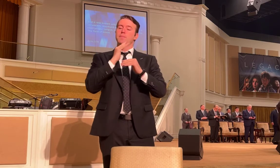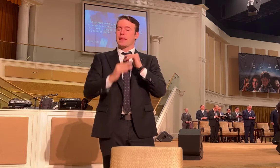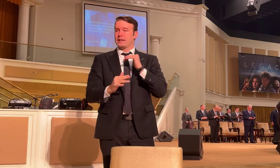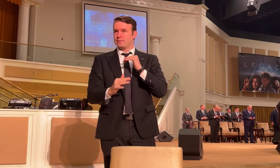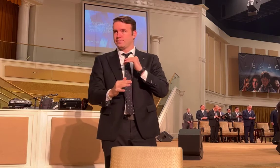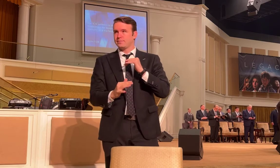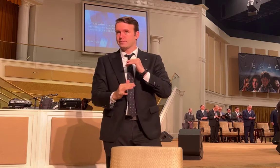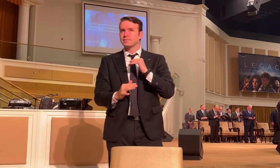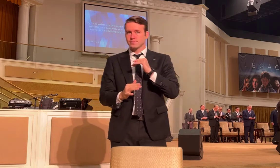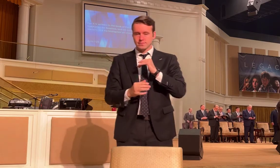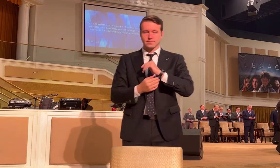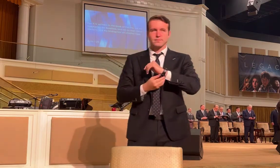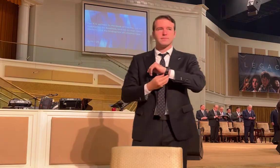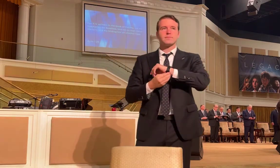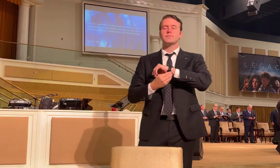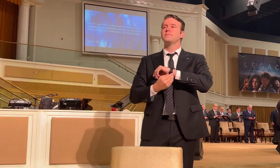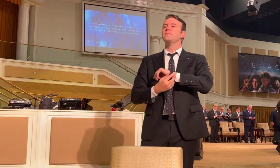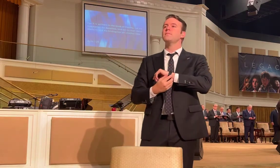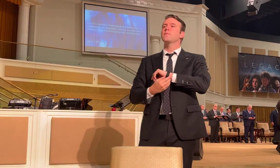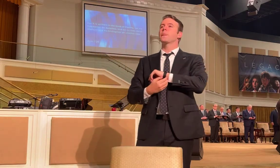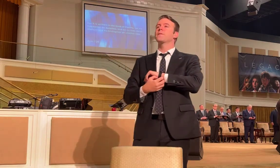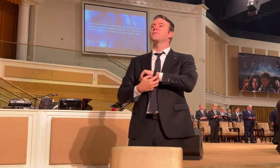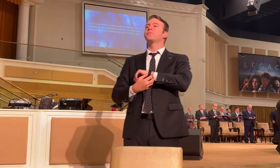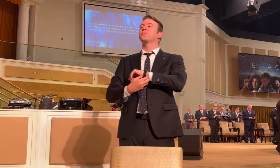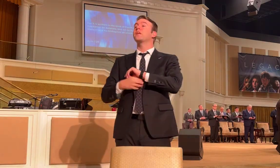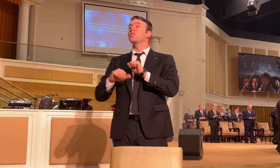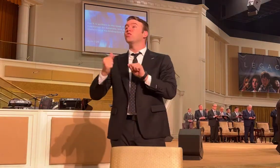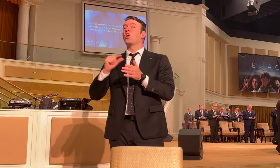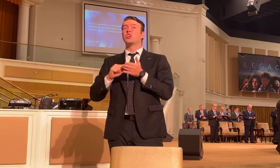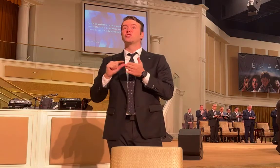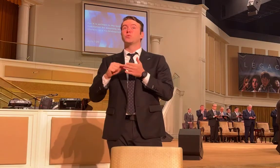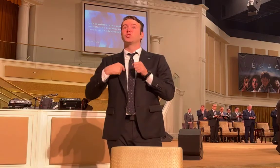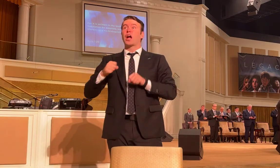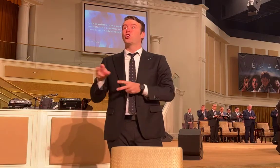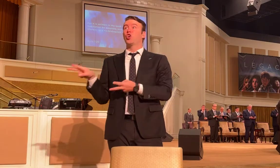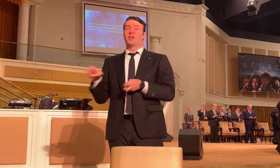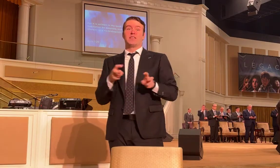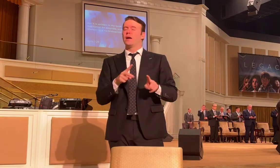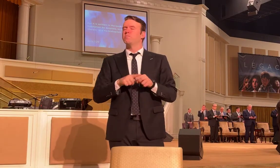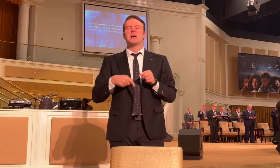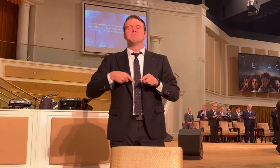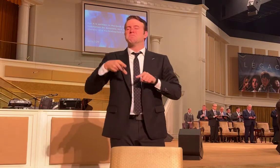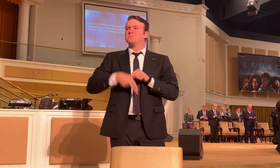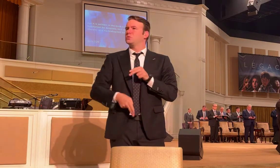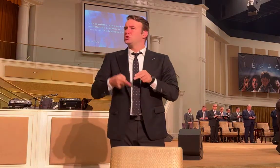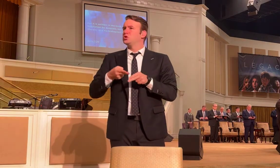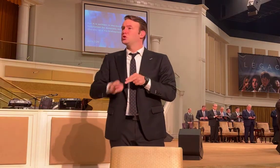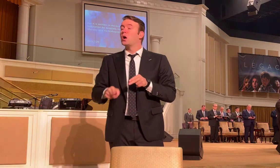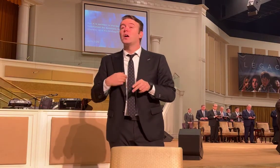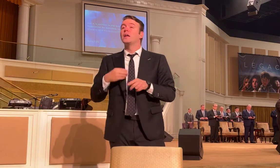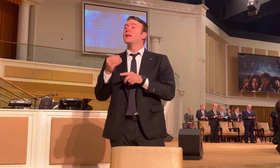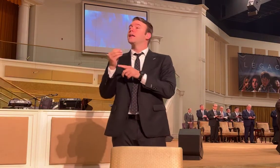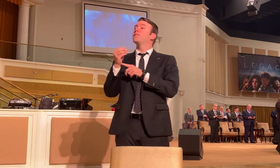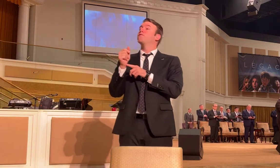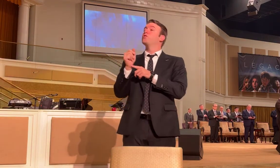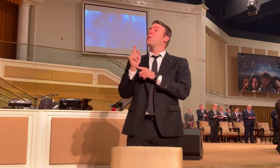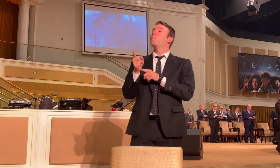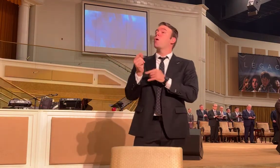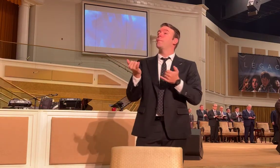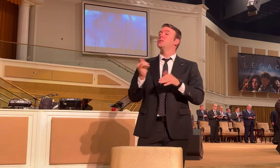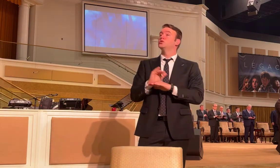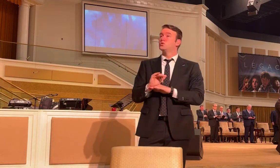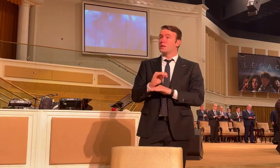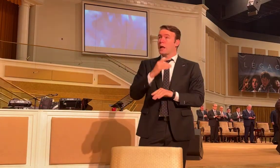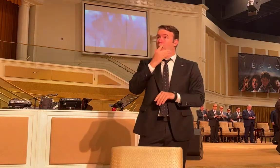blood. There's other scriptures we could read, but I'm going to cut it short there for just a few moments